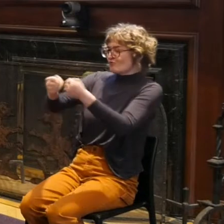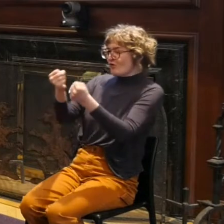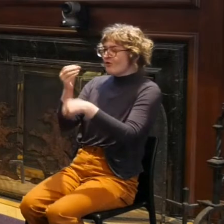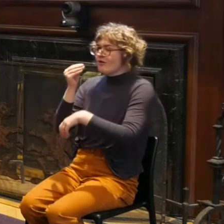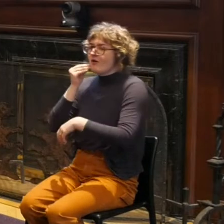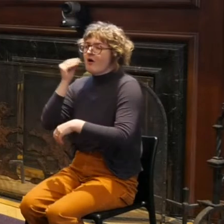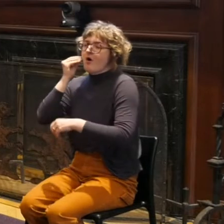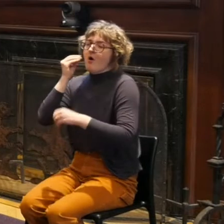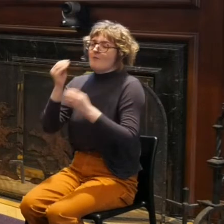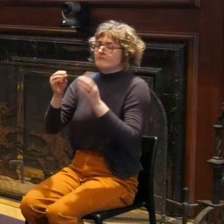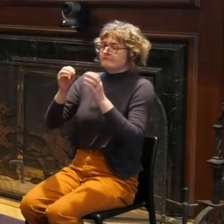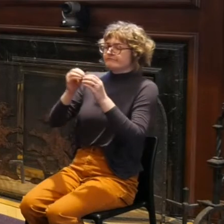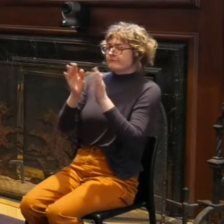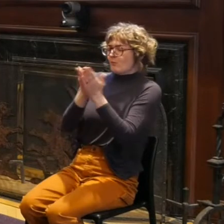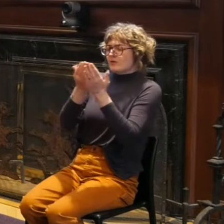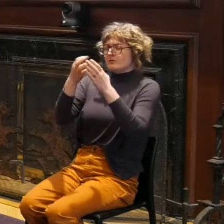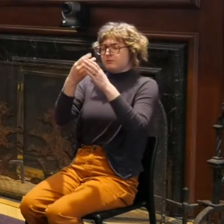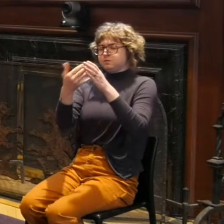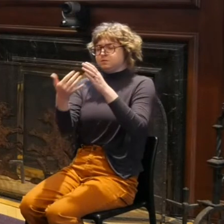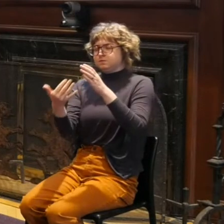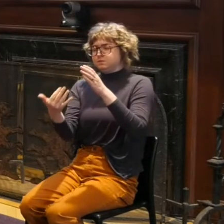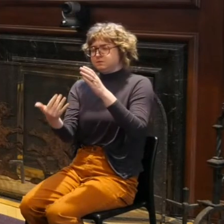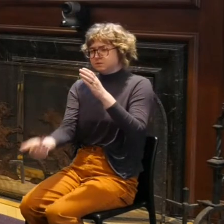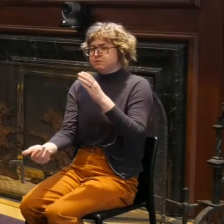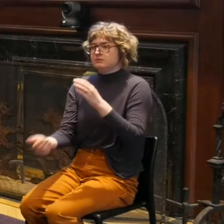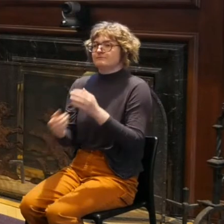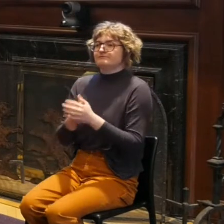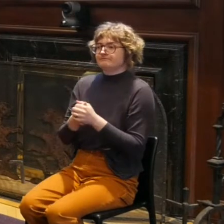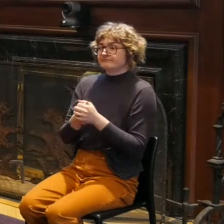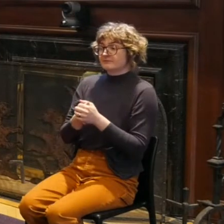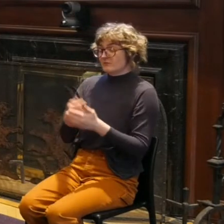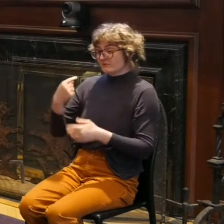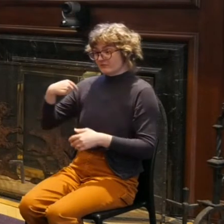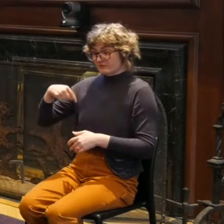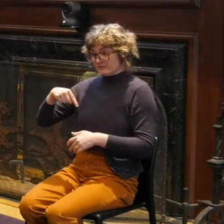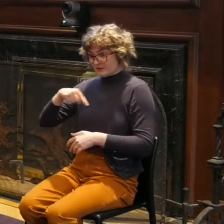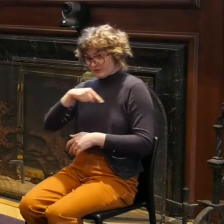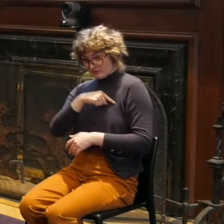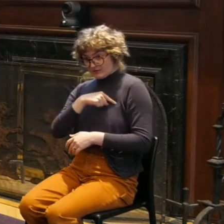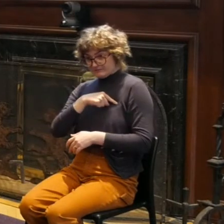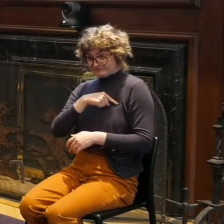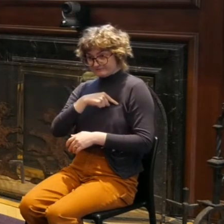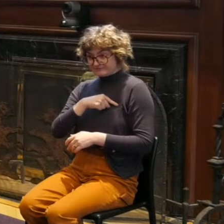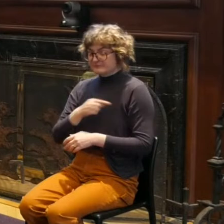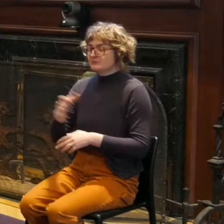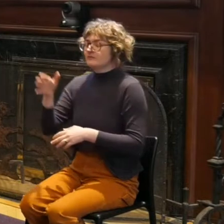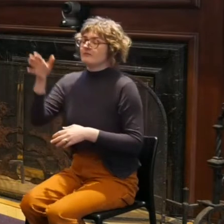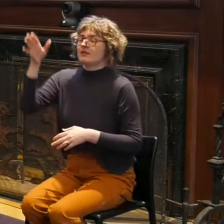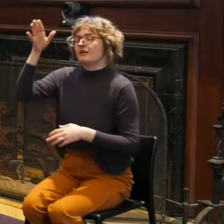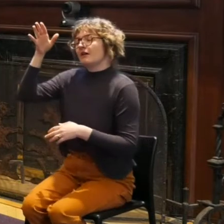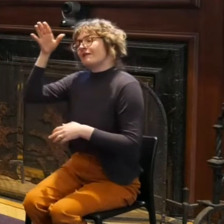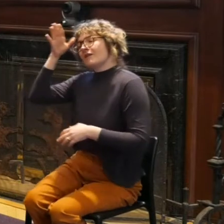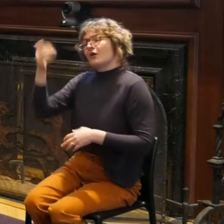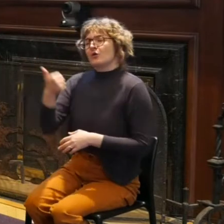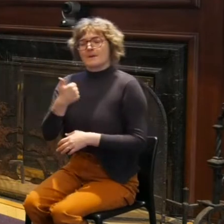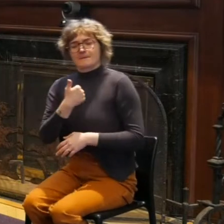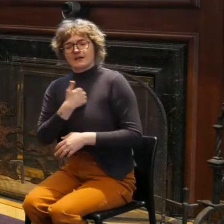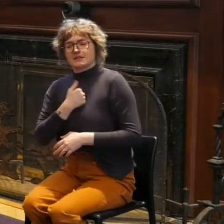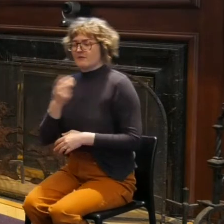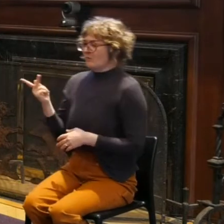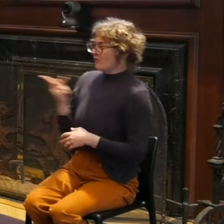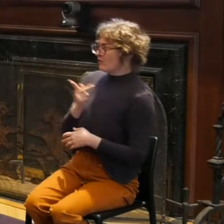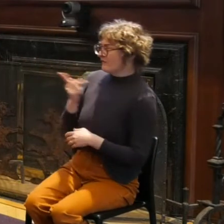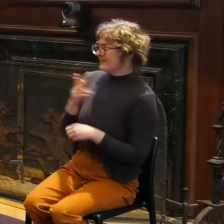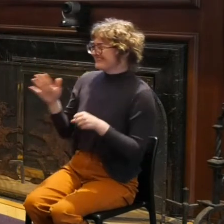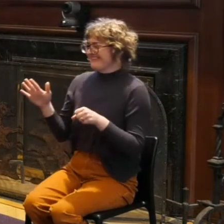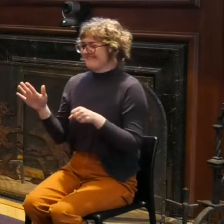books like egg yolk. We, the novel father and I, both fill the